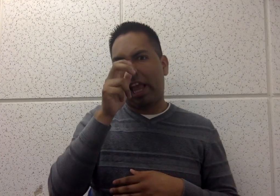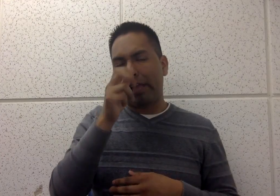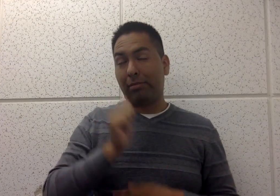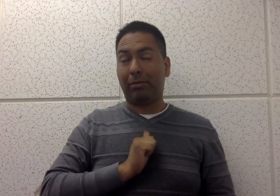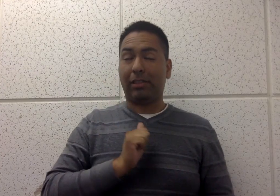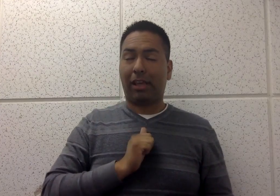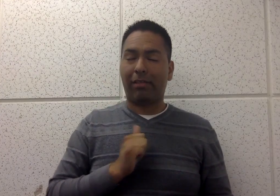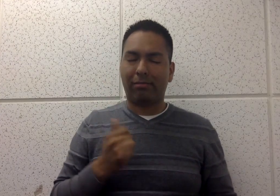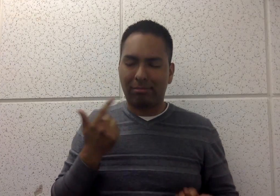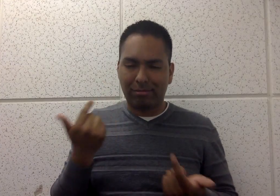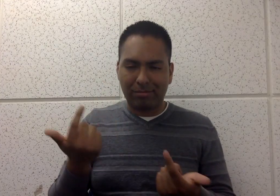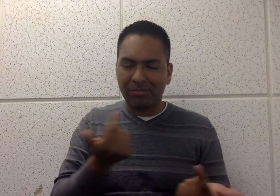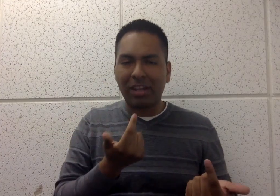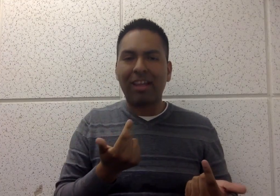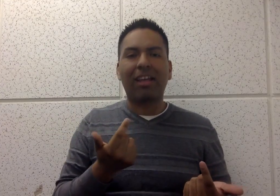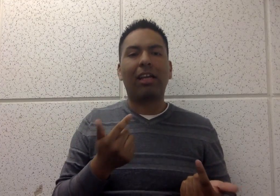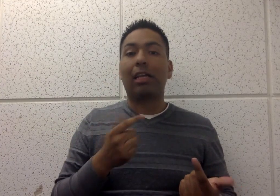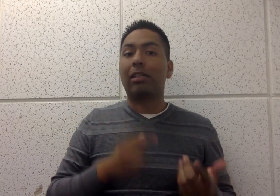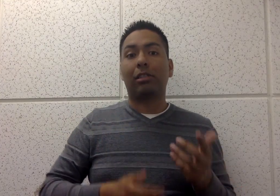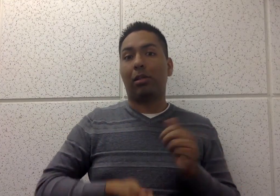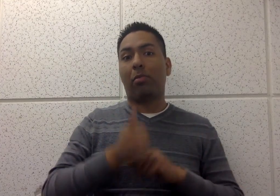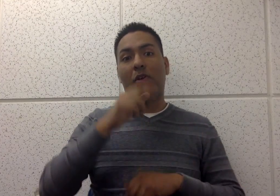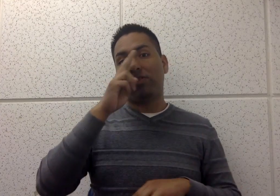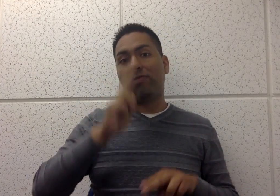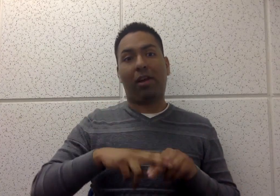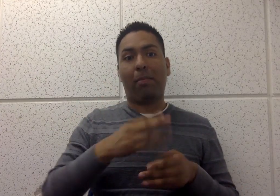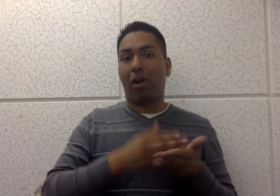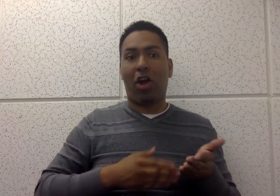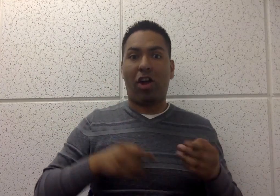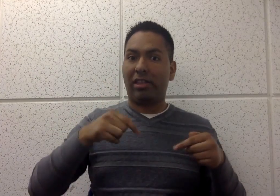So that's not the most fun part of this research, although it's interesting.